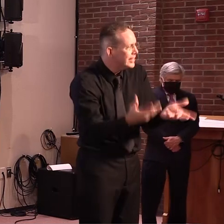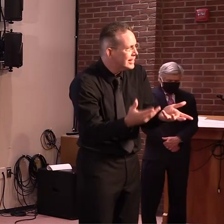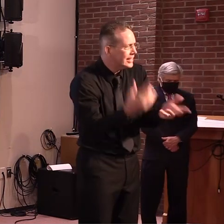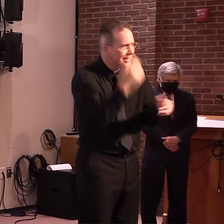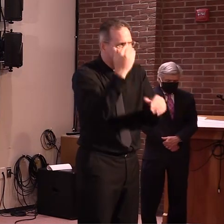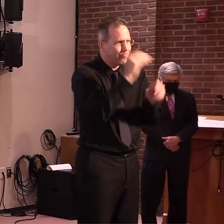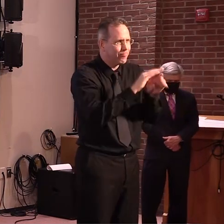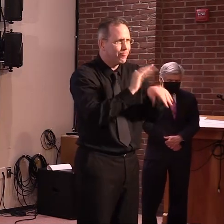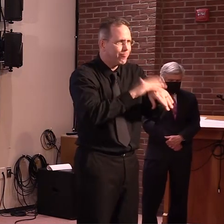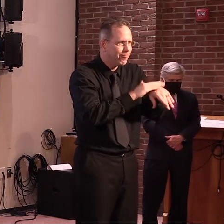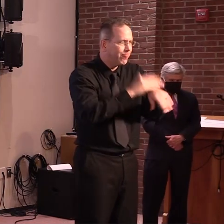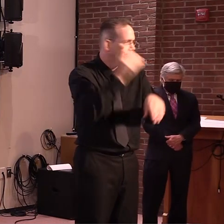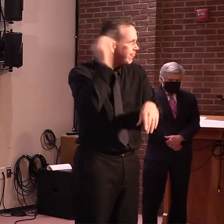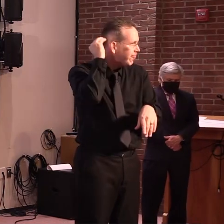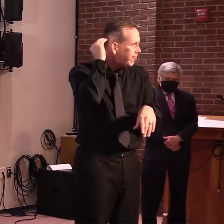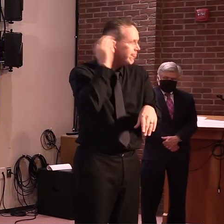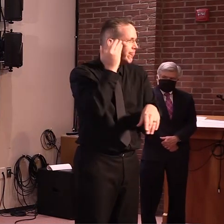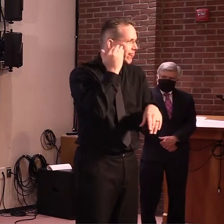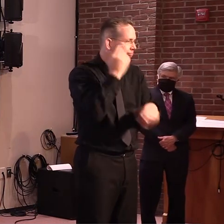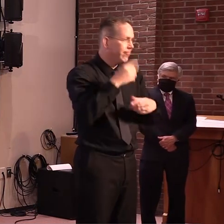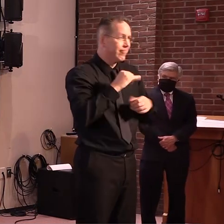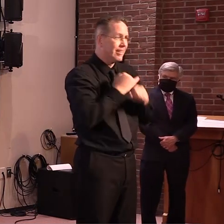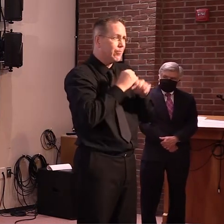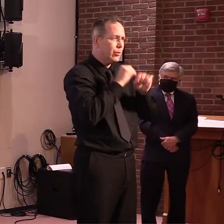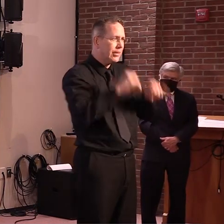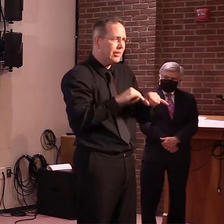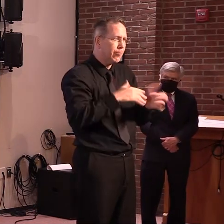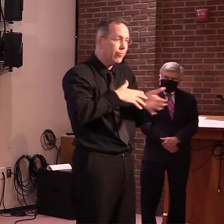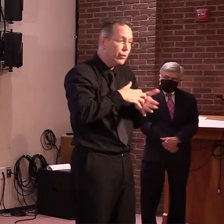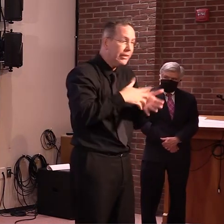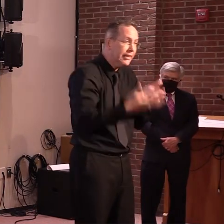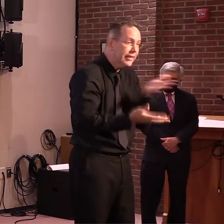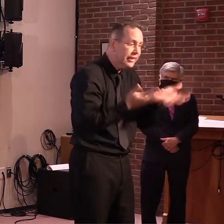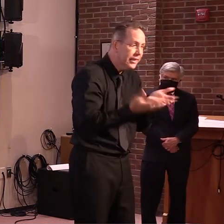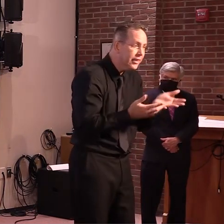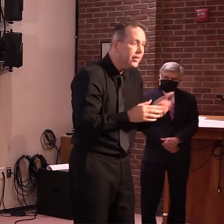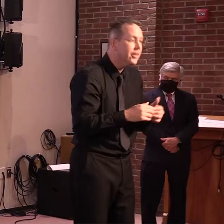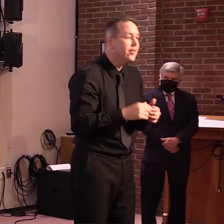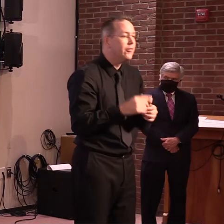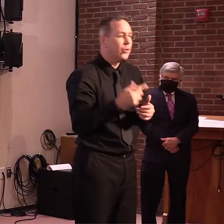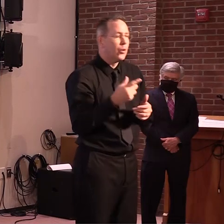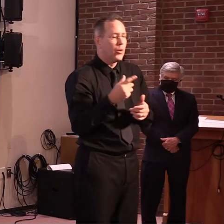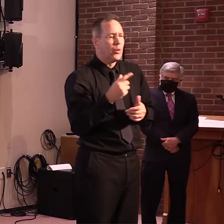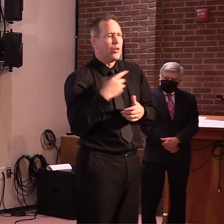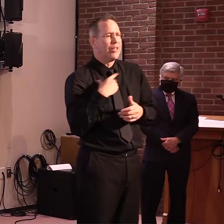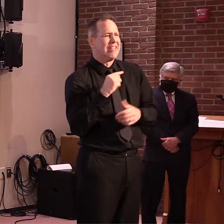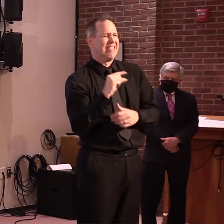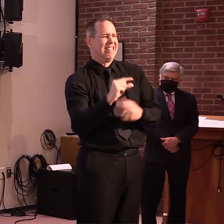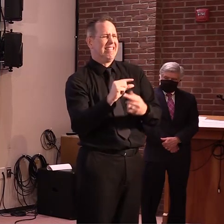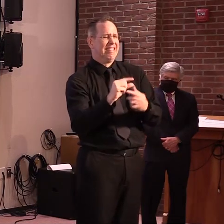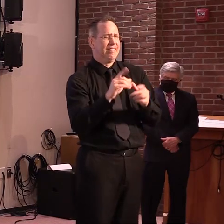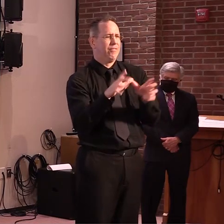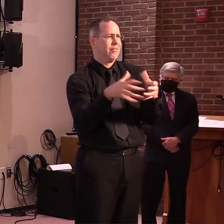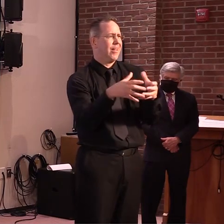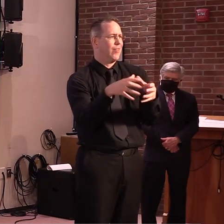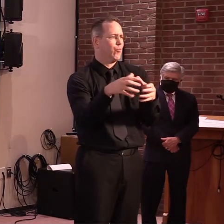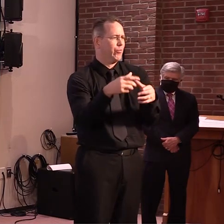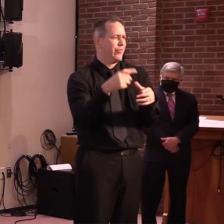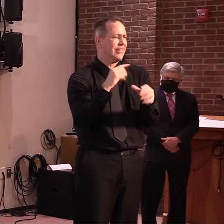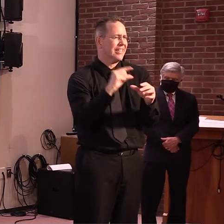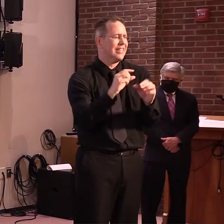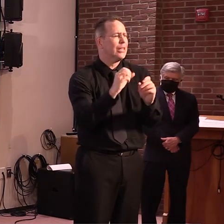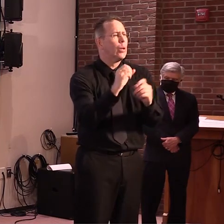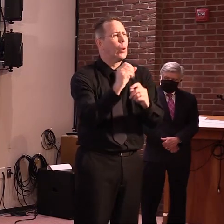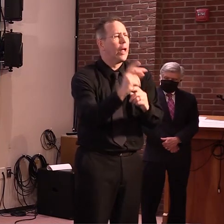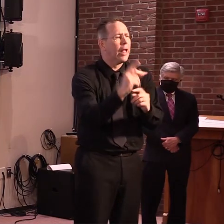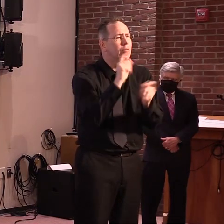risk and sort of balance risk with benefit. And understand there are trade-offs and that they